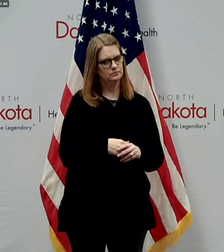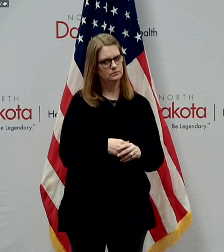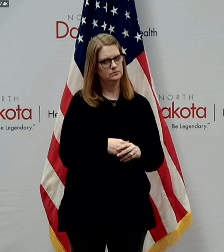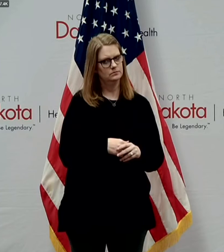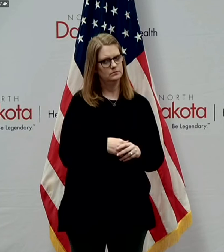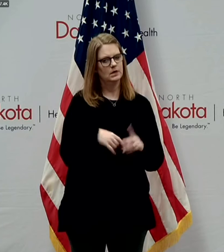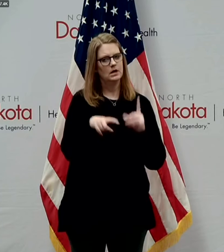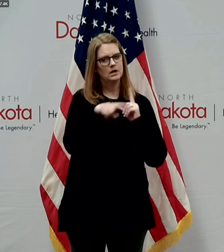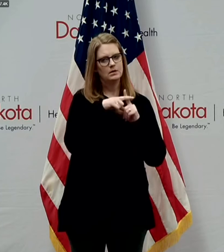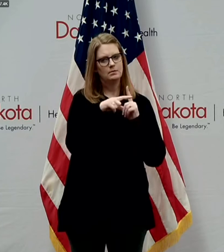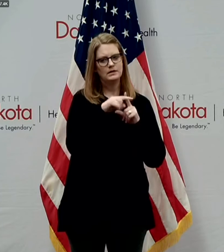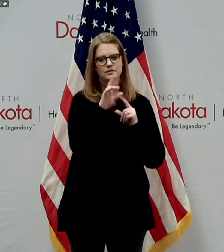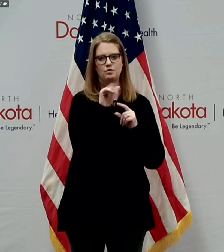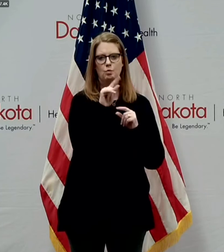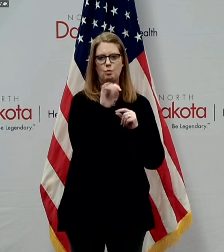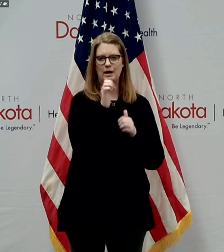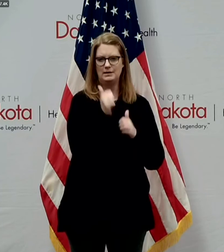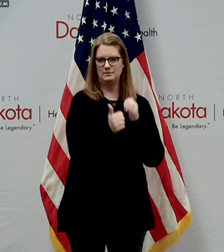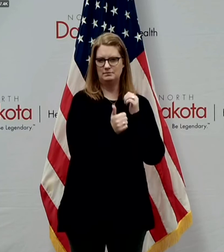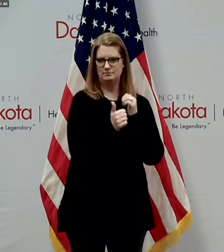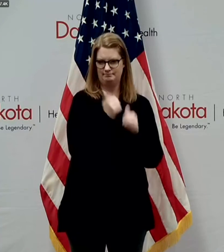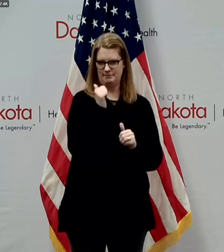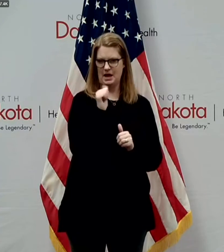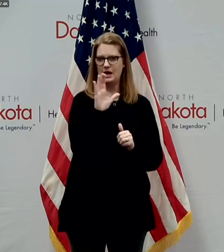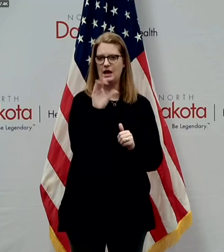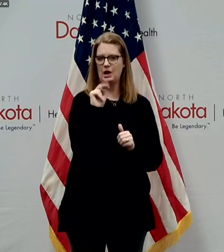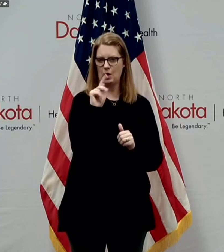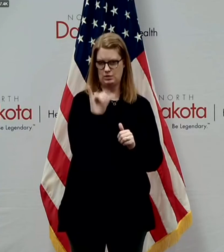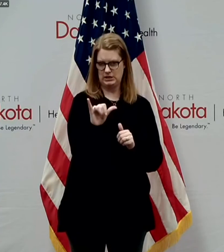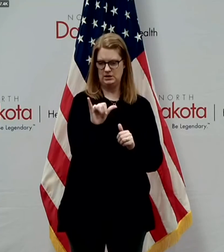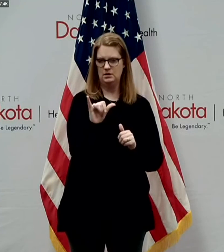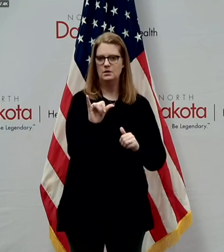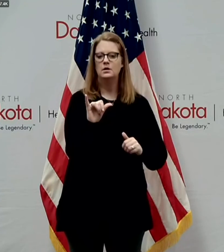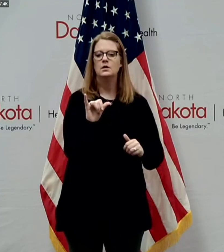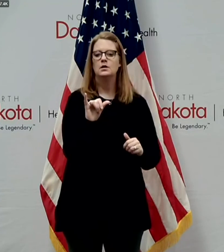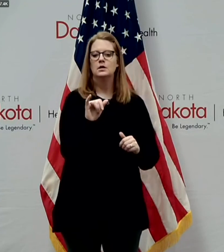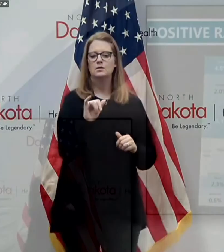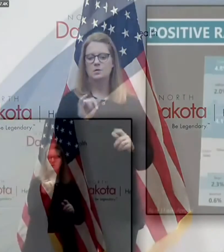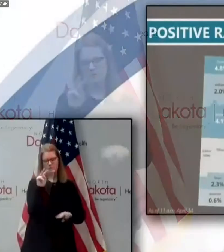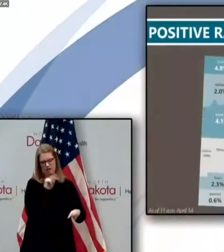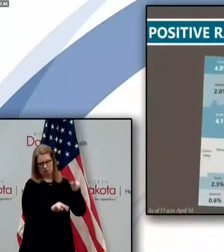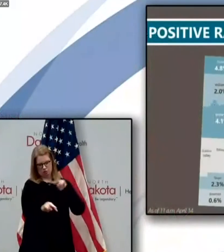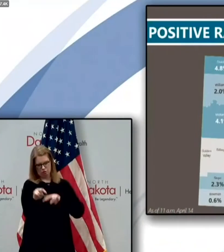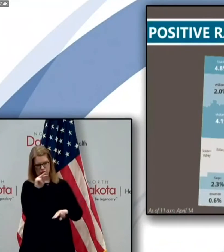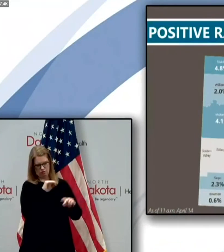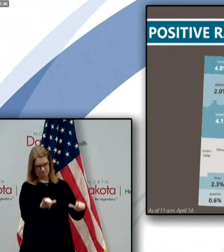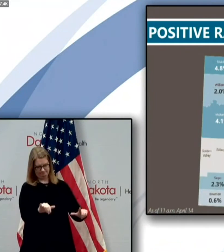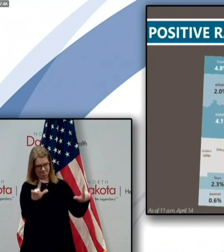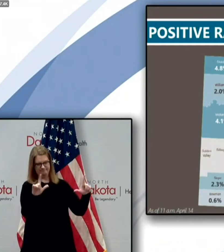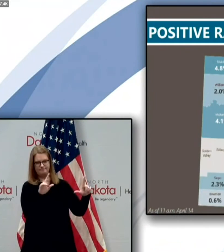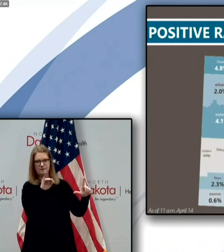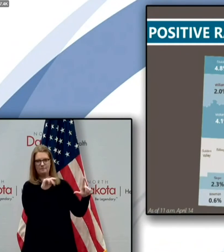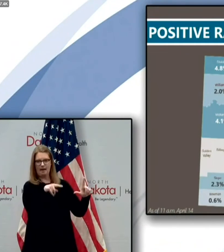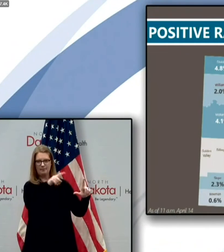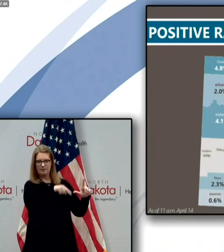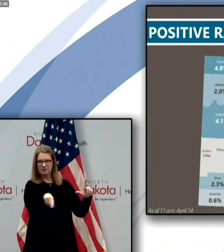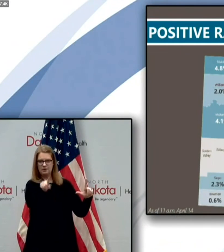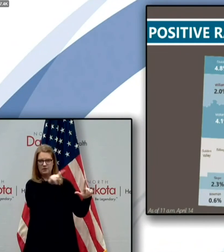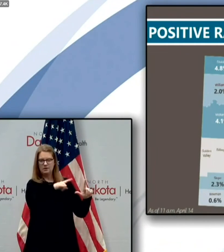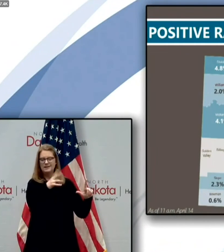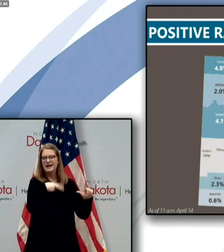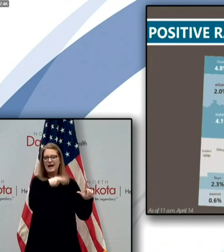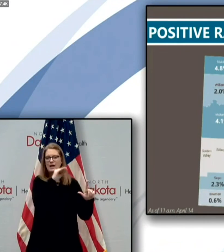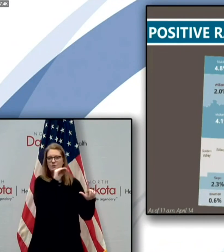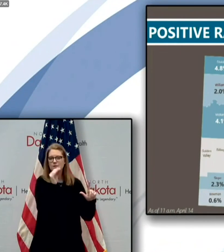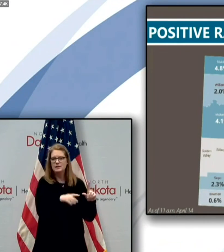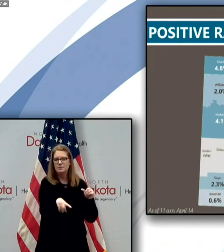positive rate by county, again, one thing that we take away from this is that we do have higher percent